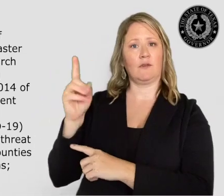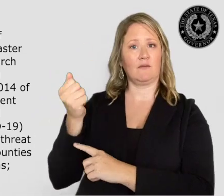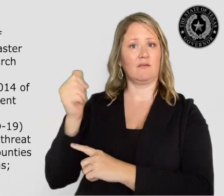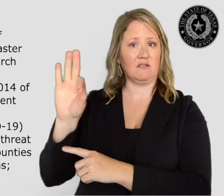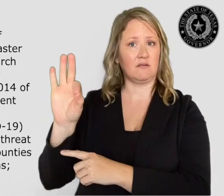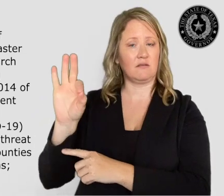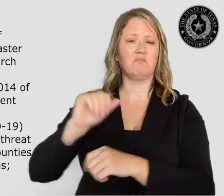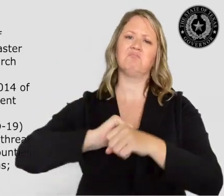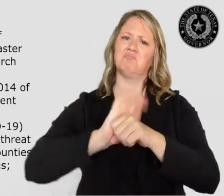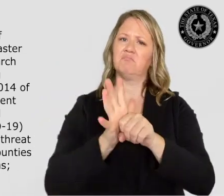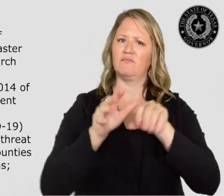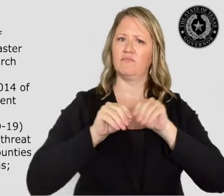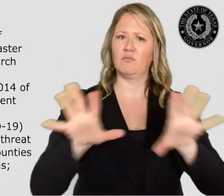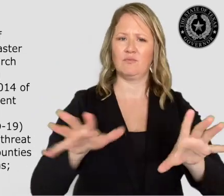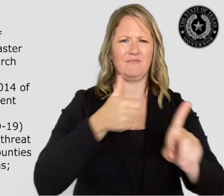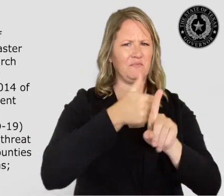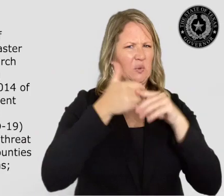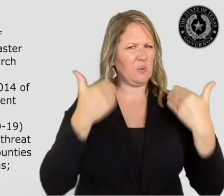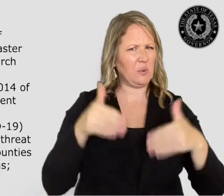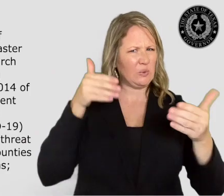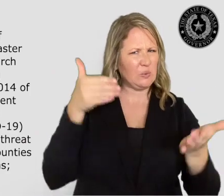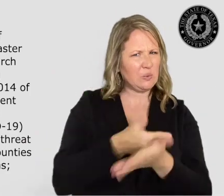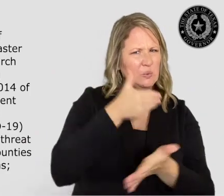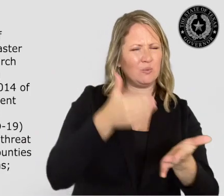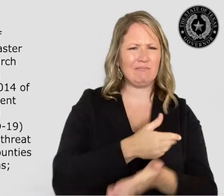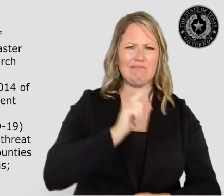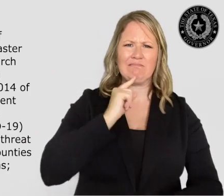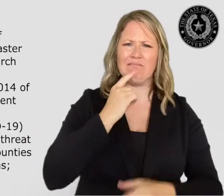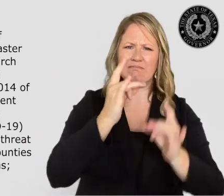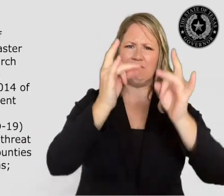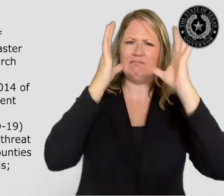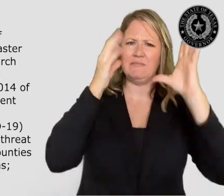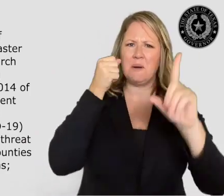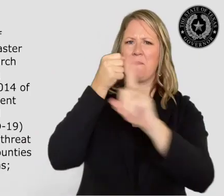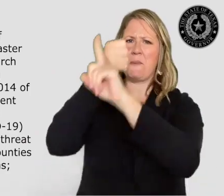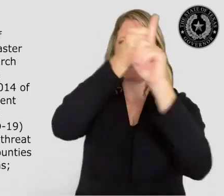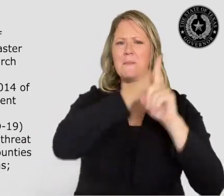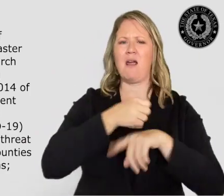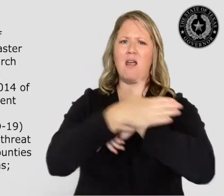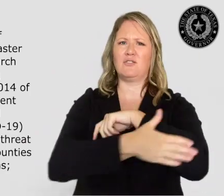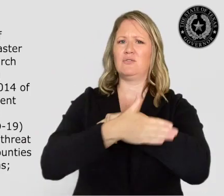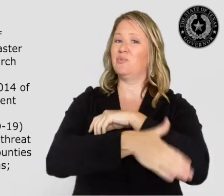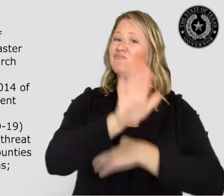disaster for all counties in the state of Texas, and